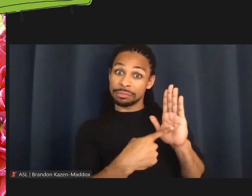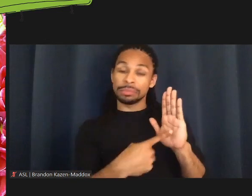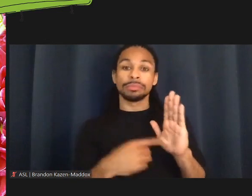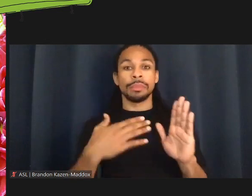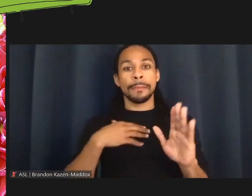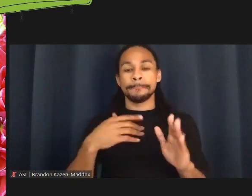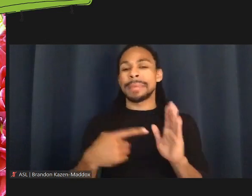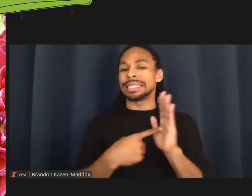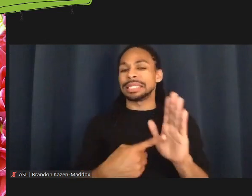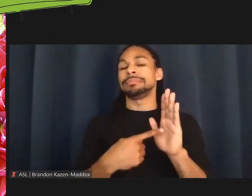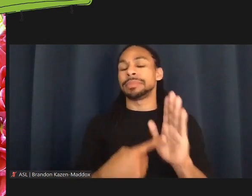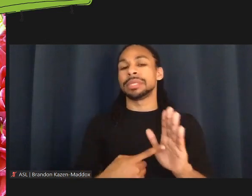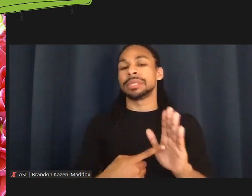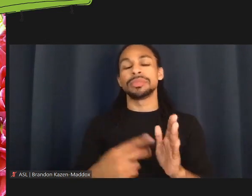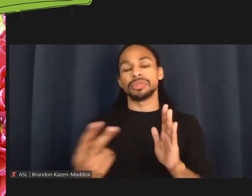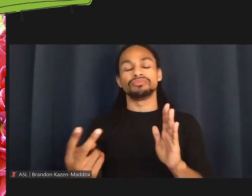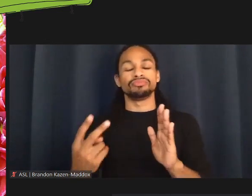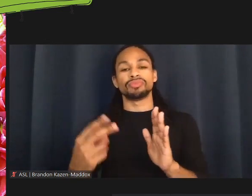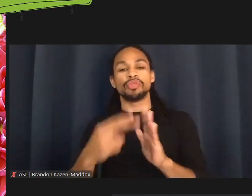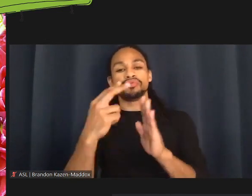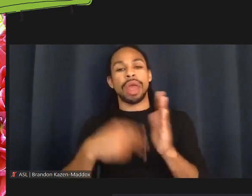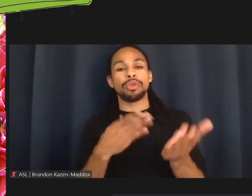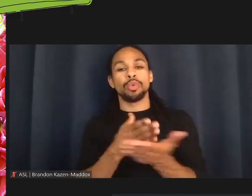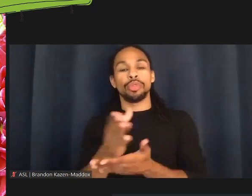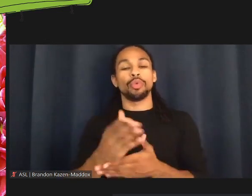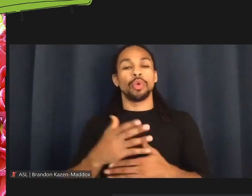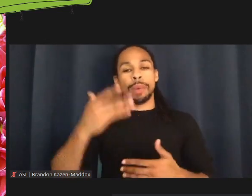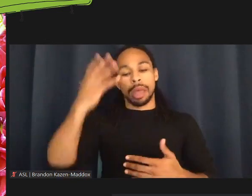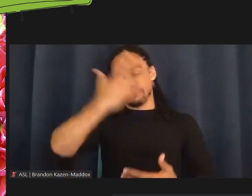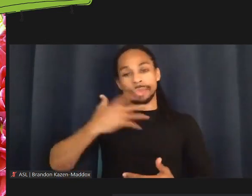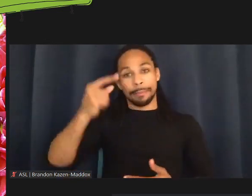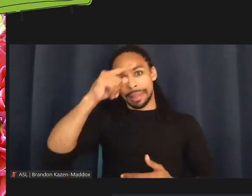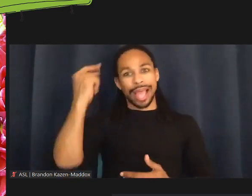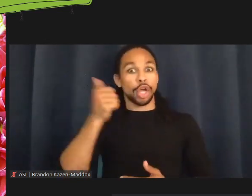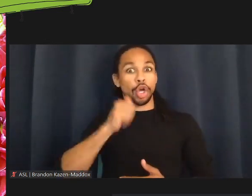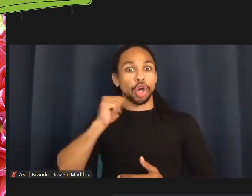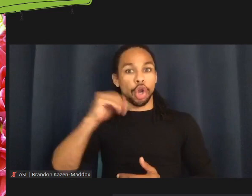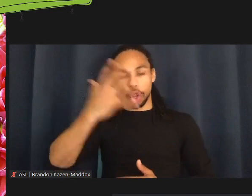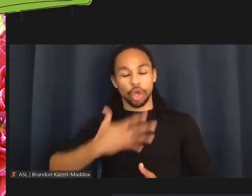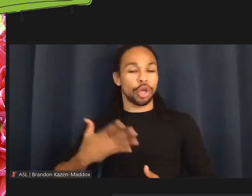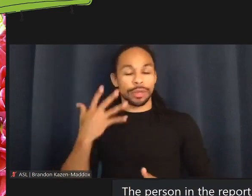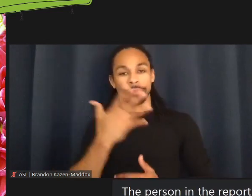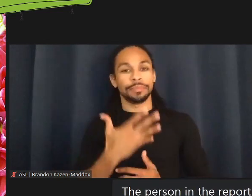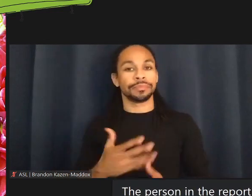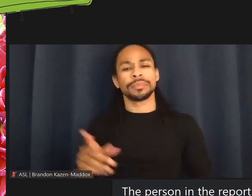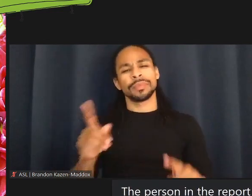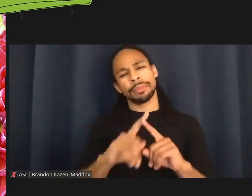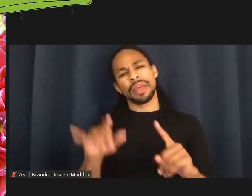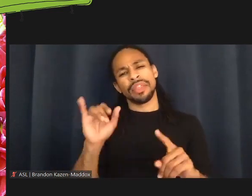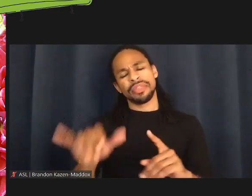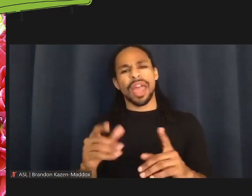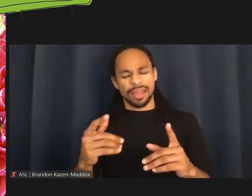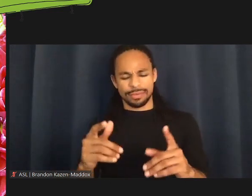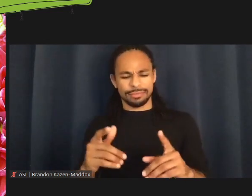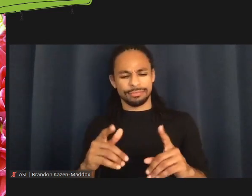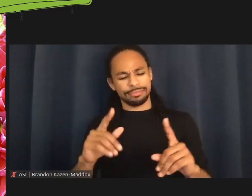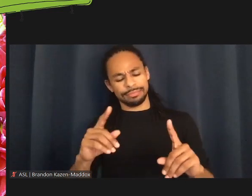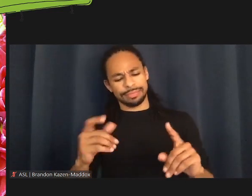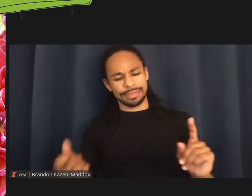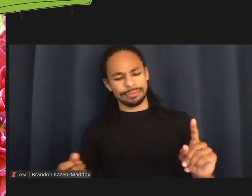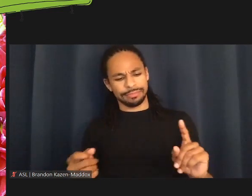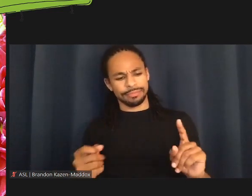through the syndrome of Black girlhood. The impasse, the discrepancy in my above average oral and